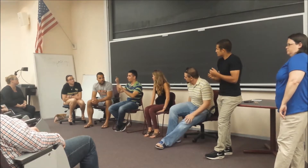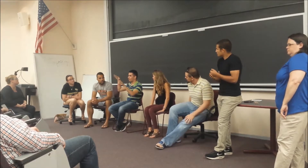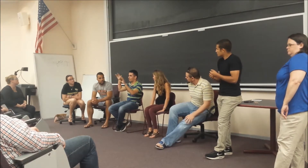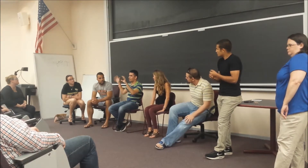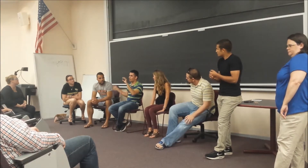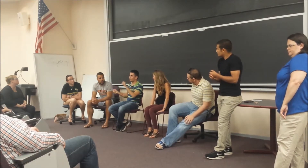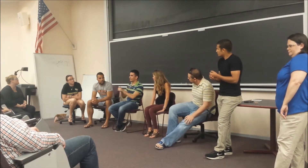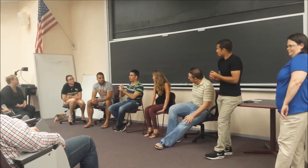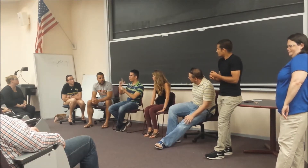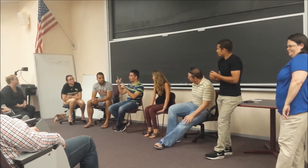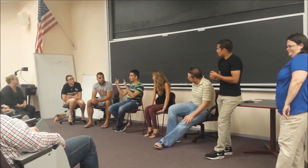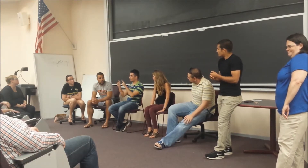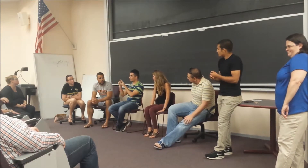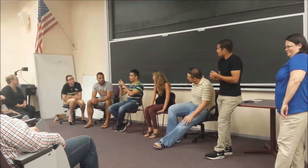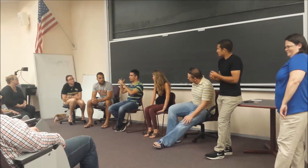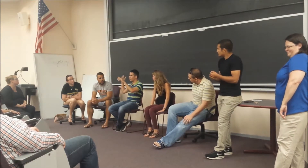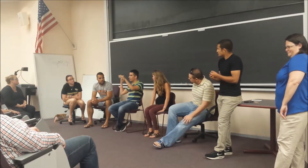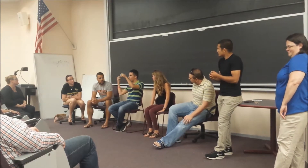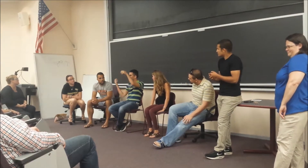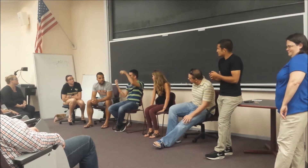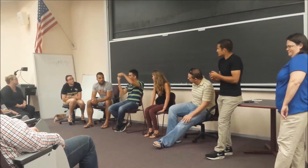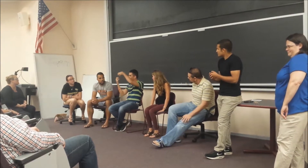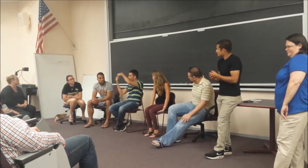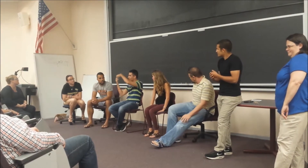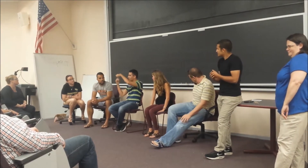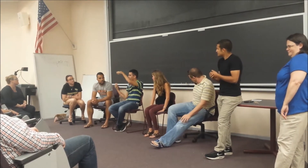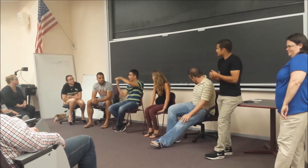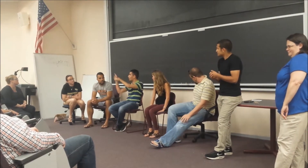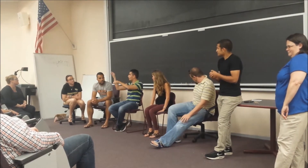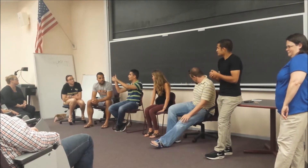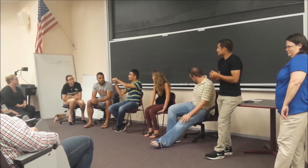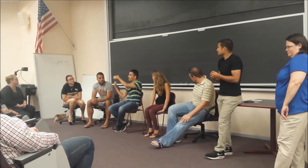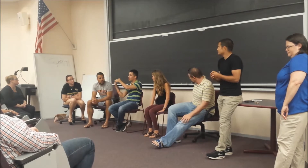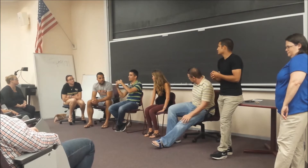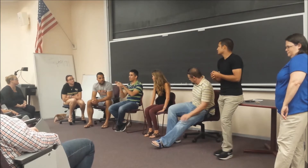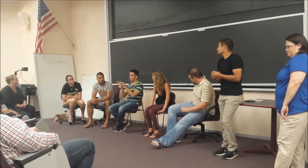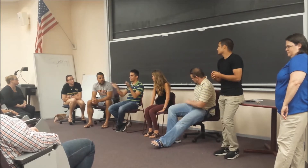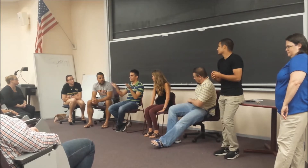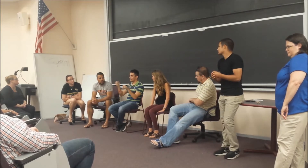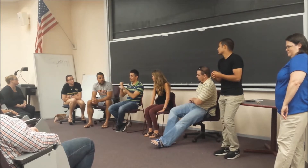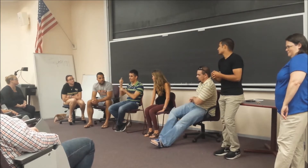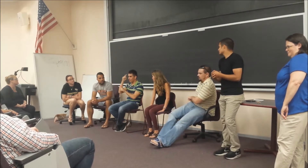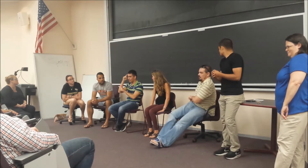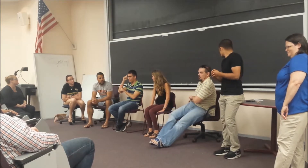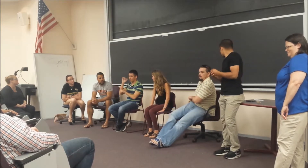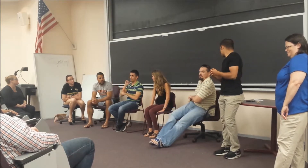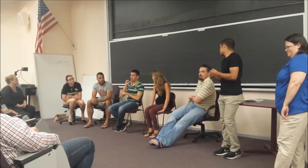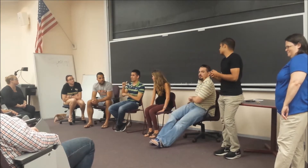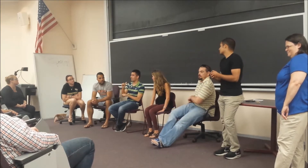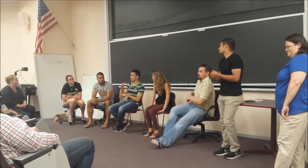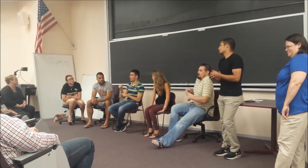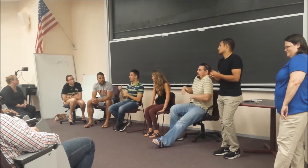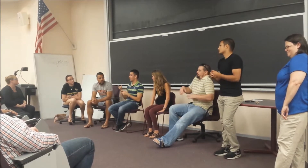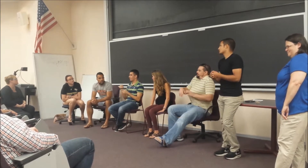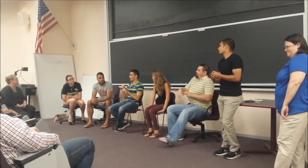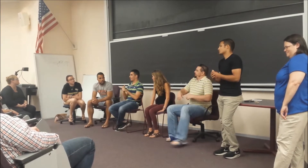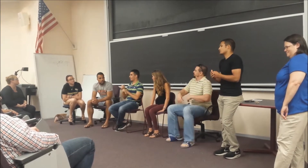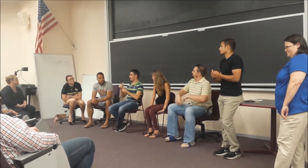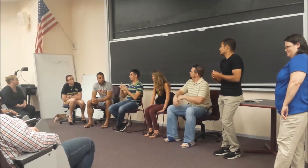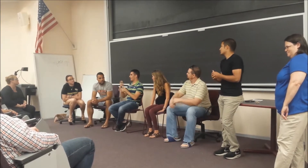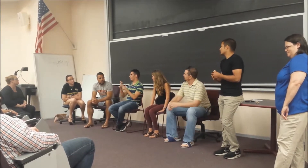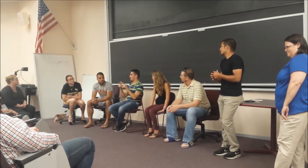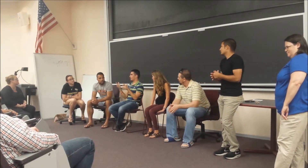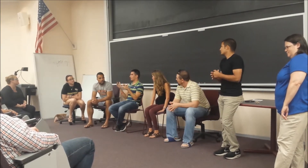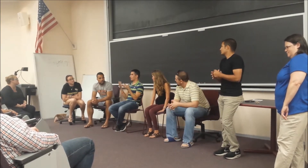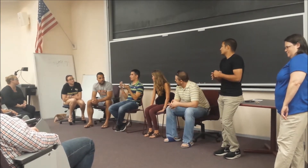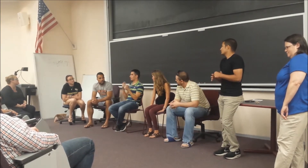figure out, get all the words, match it. Okay, that matches. The sentence makes sense, but it doesn't. You get